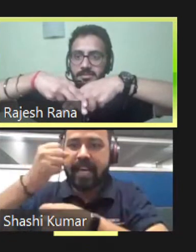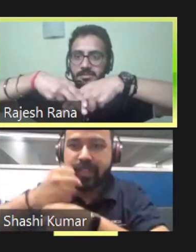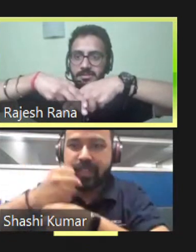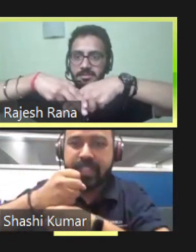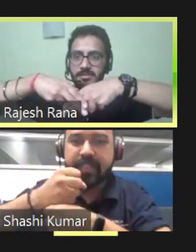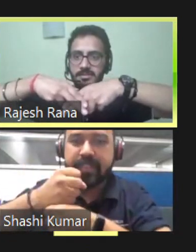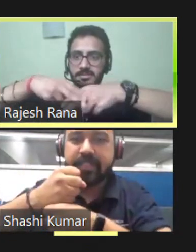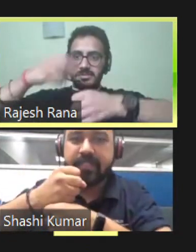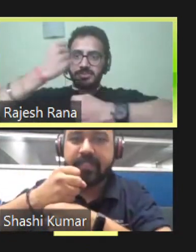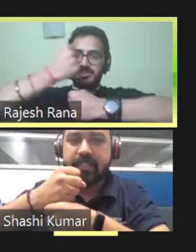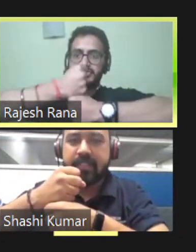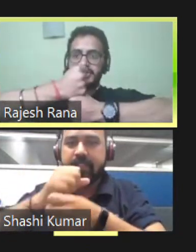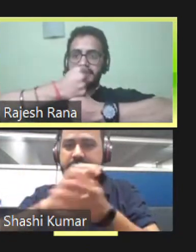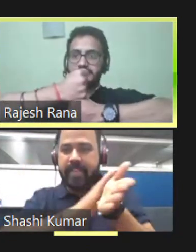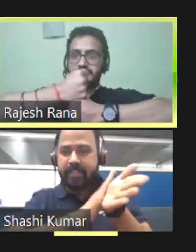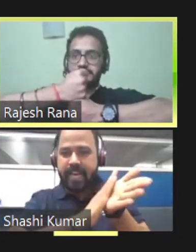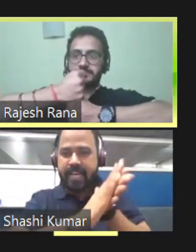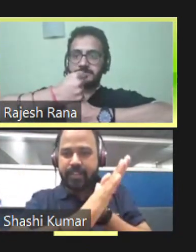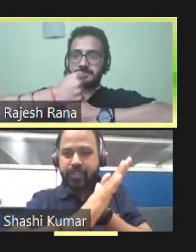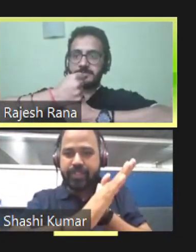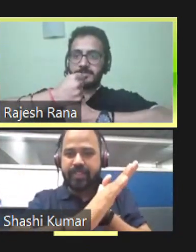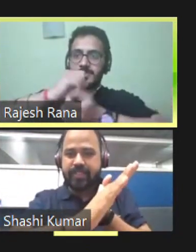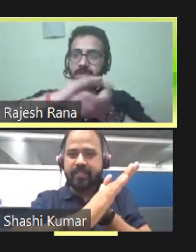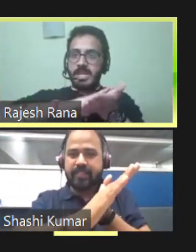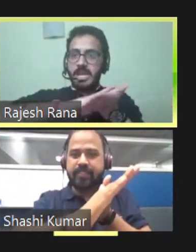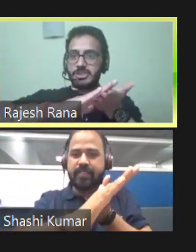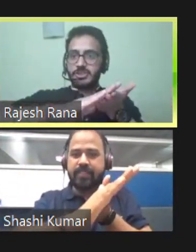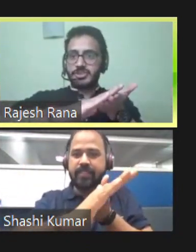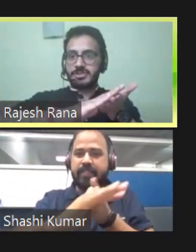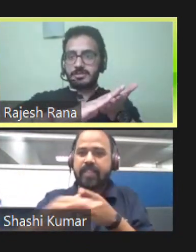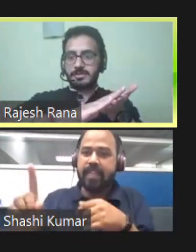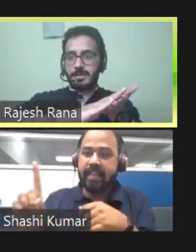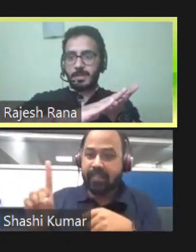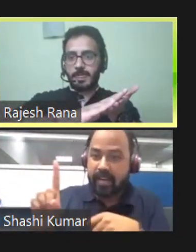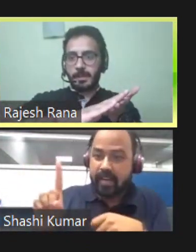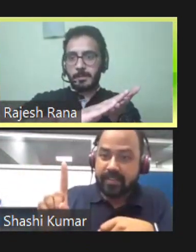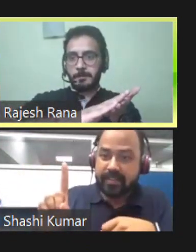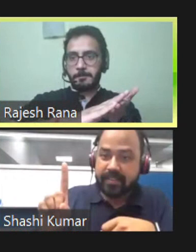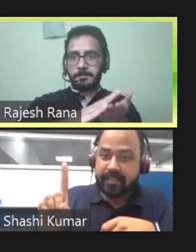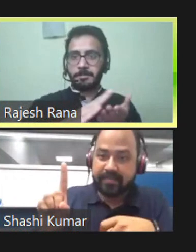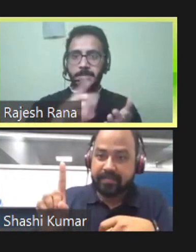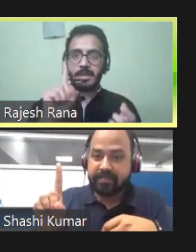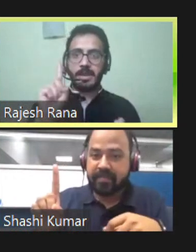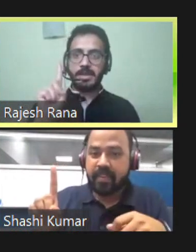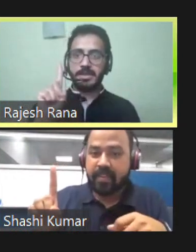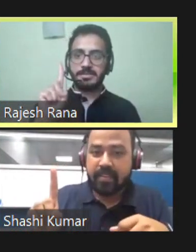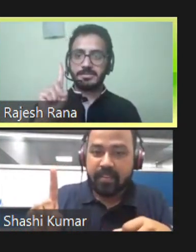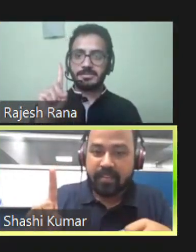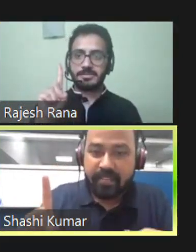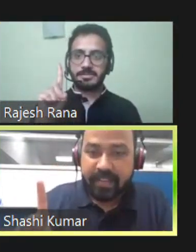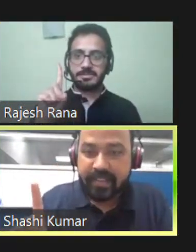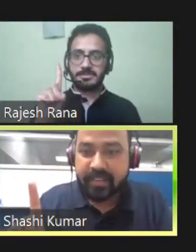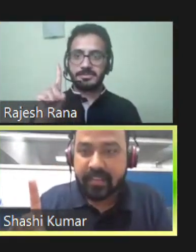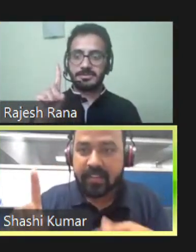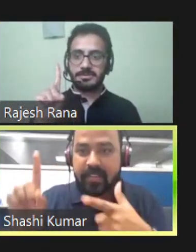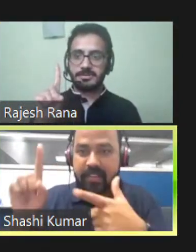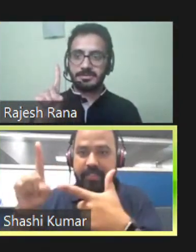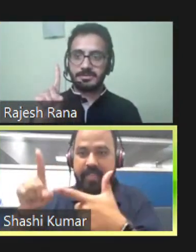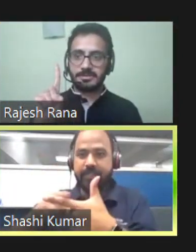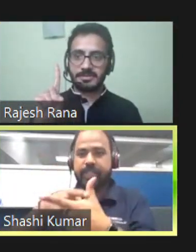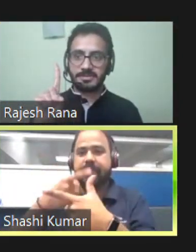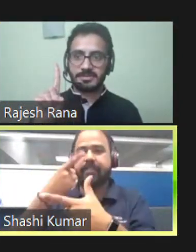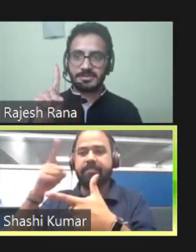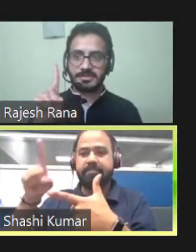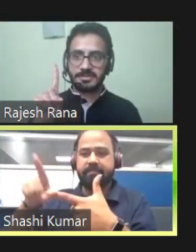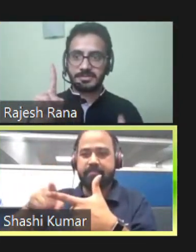we have G. Then we have H. Then we have I. Right? Then we